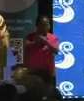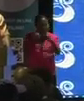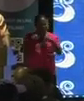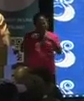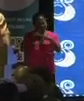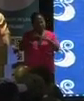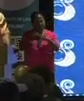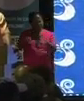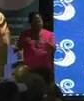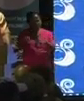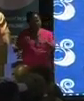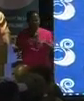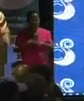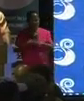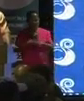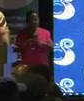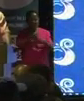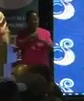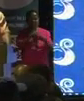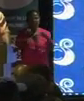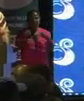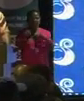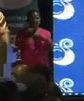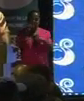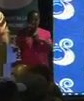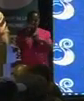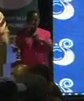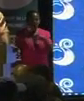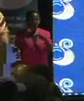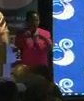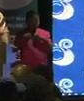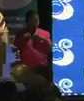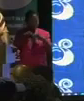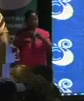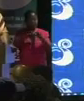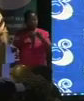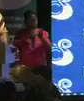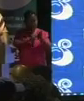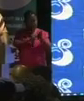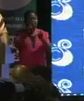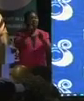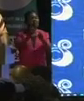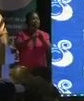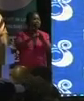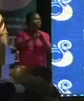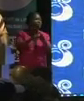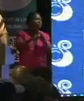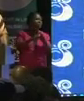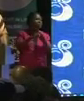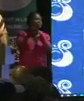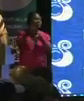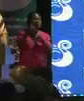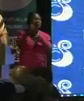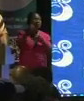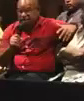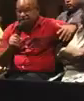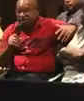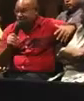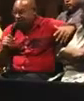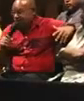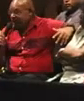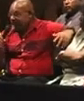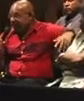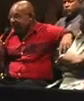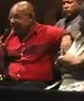room. We are small SME business people, and 673 kina